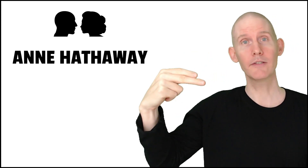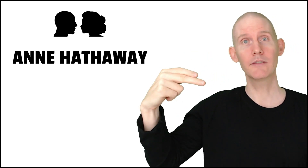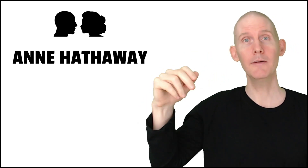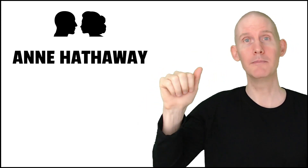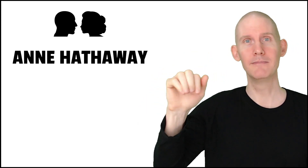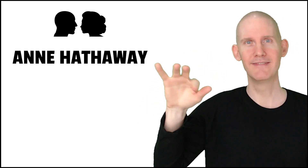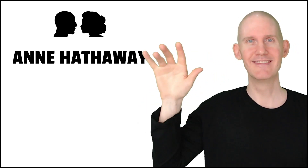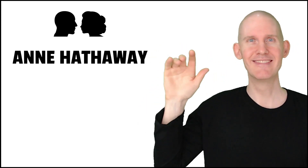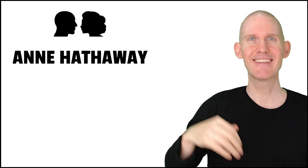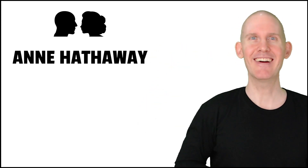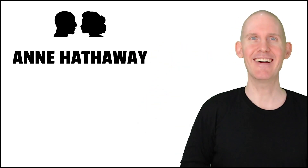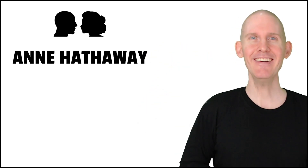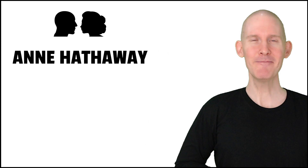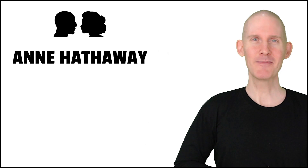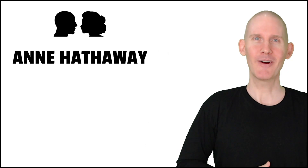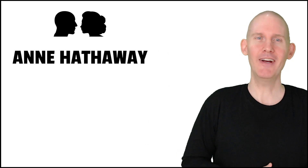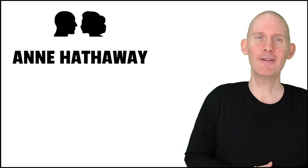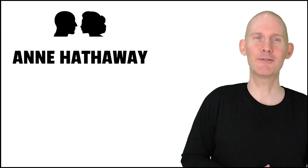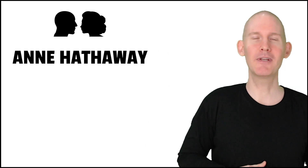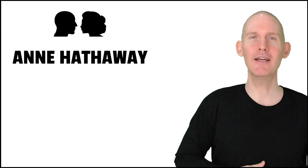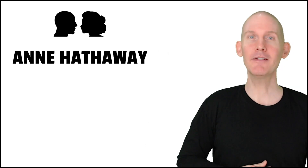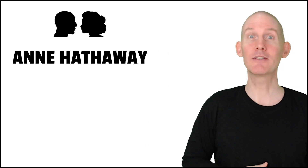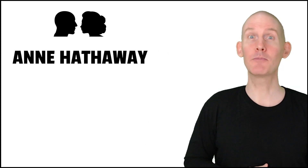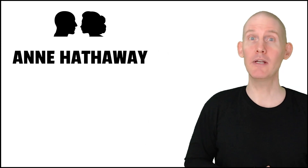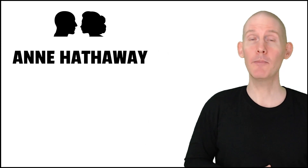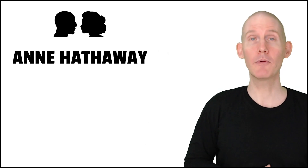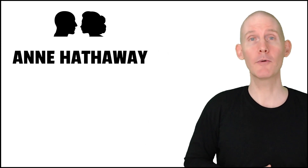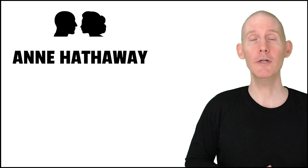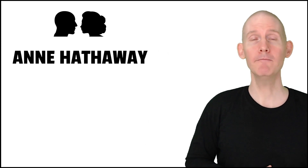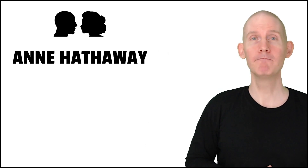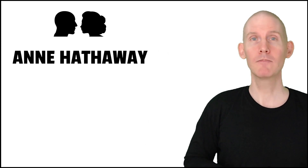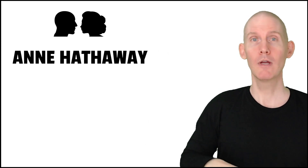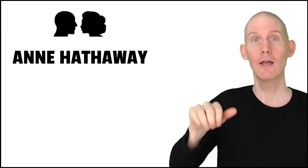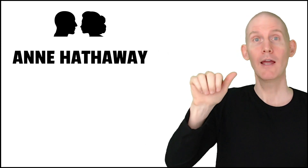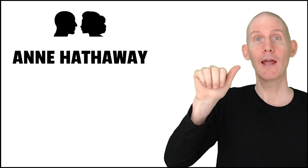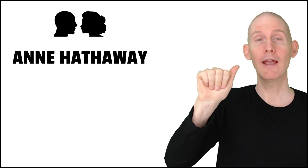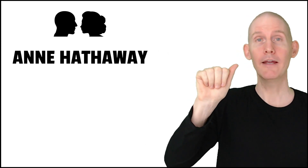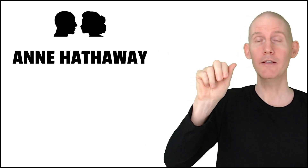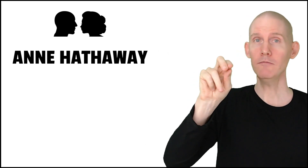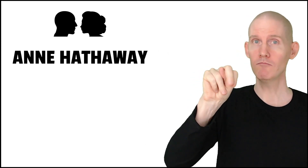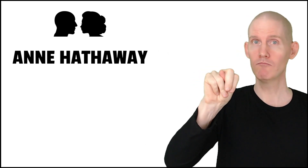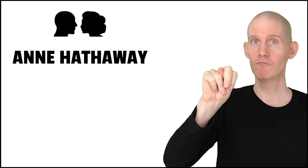name. All right, let's do it again. Let's speed up a little bit. Anne